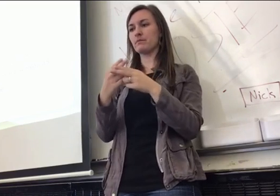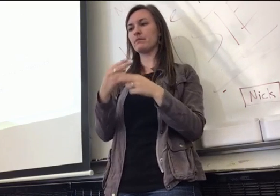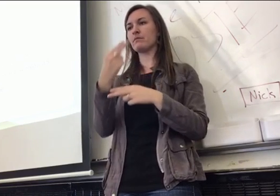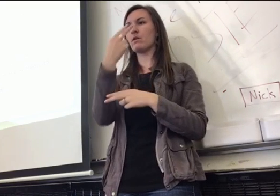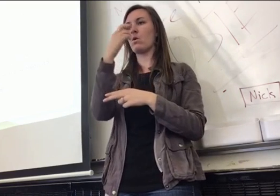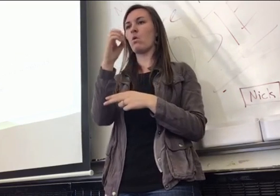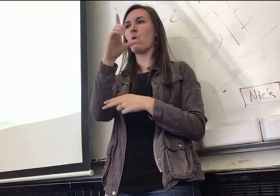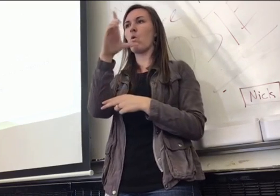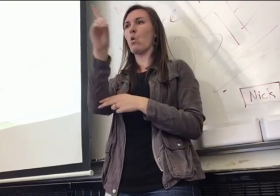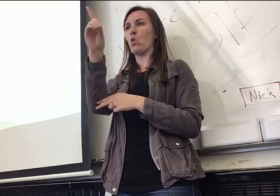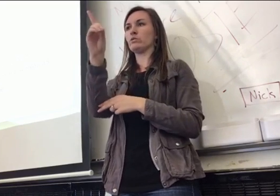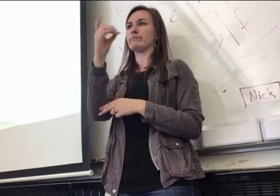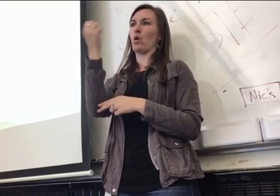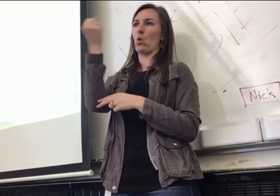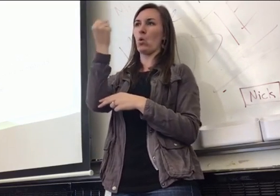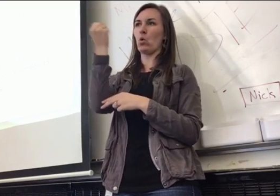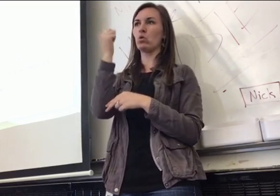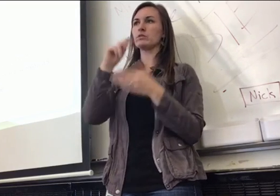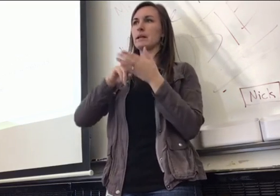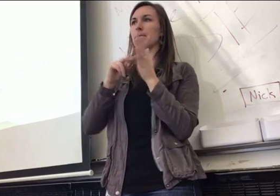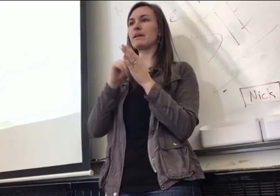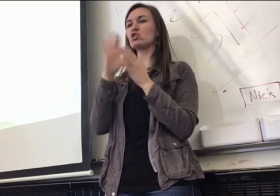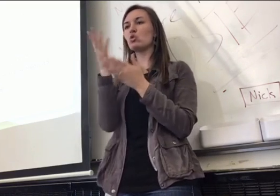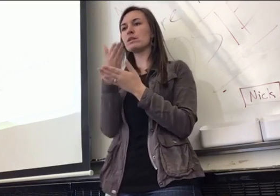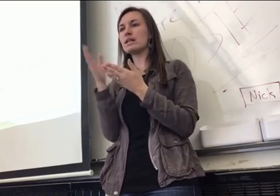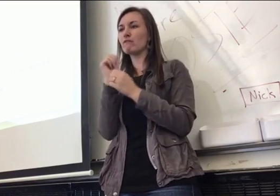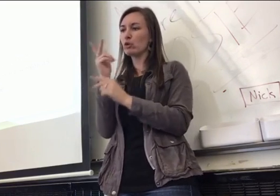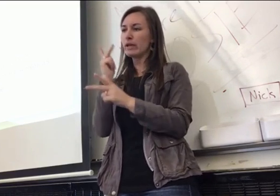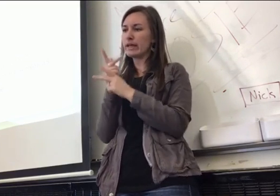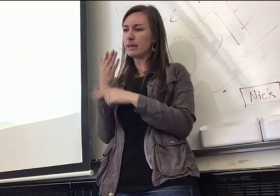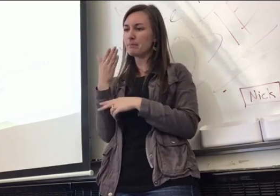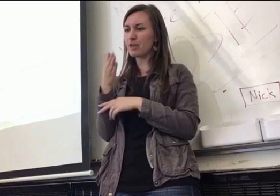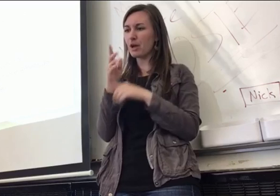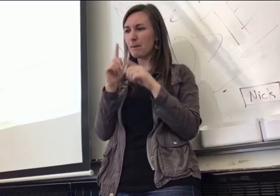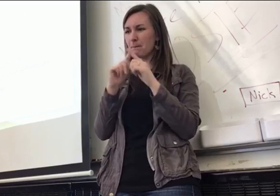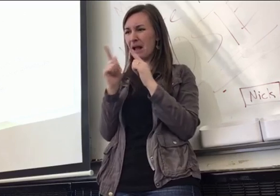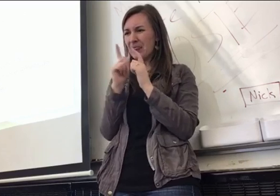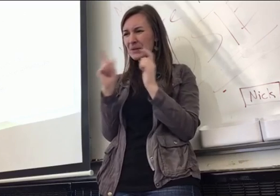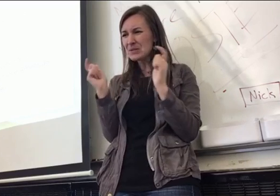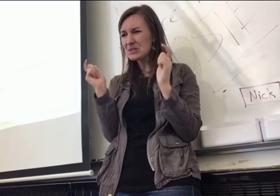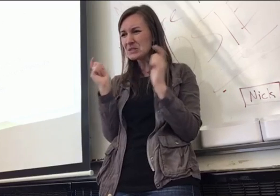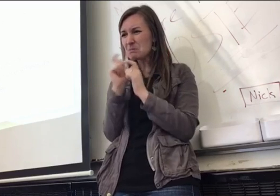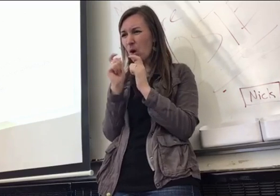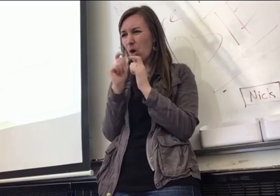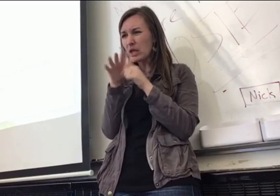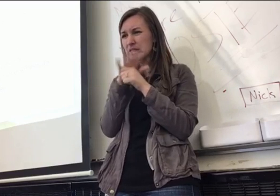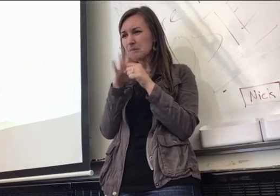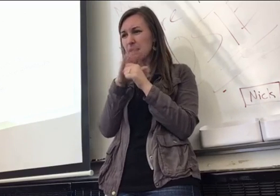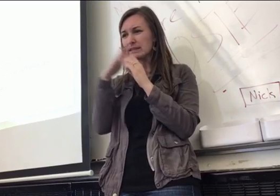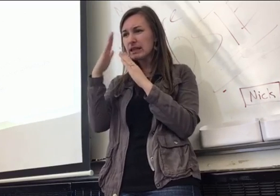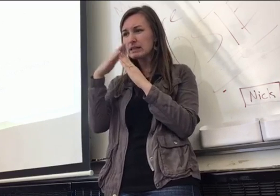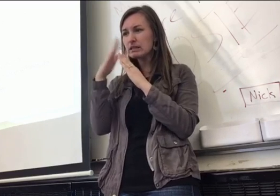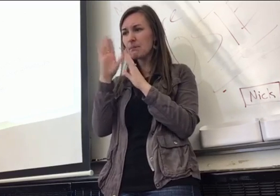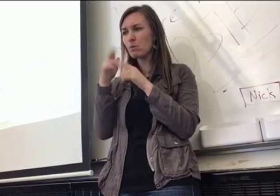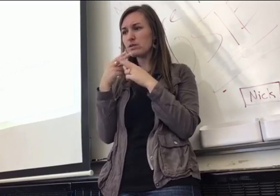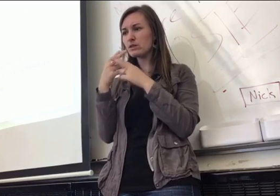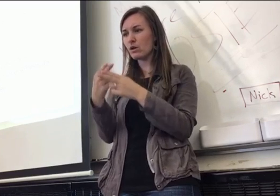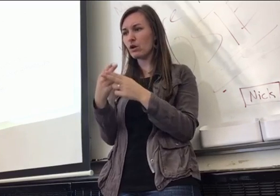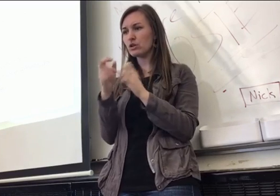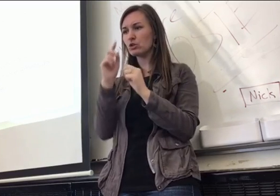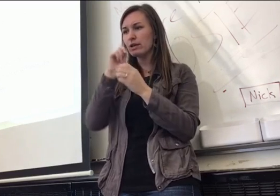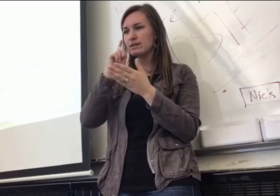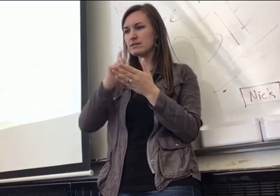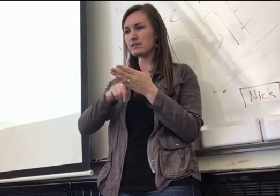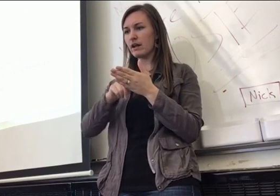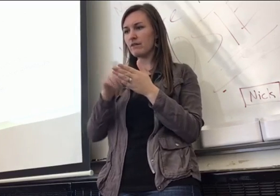cargo, your food, whatever it could be in is there. What is in that itty bitty little space at the top? You can see how there's like